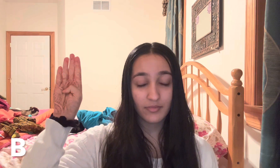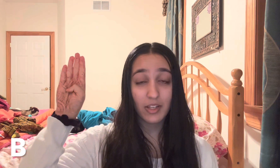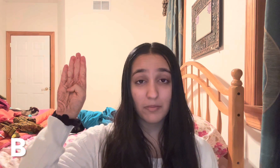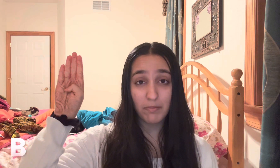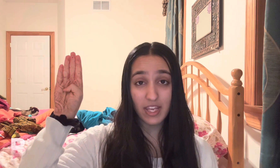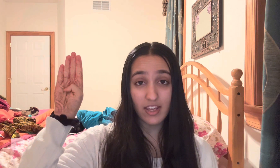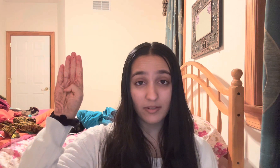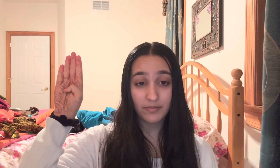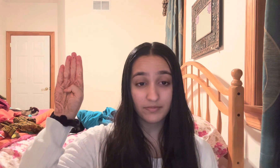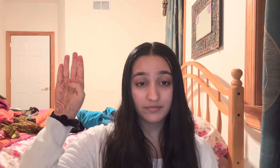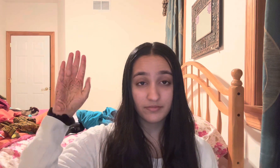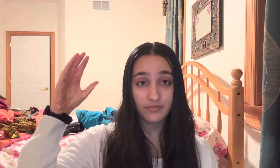B,